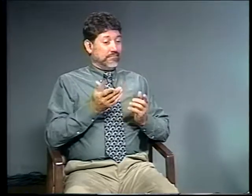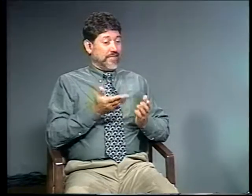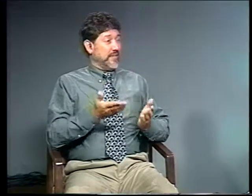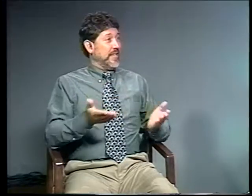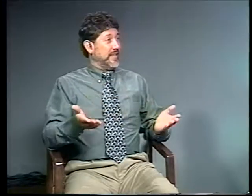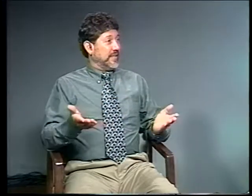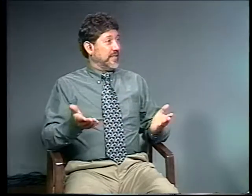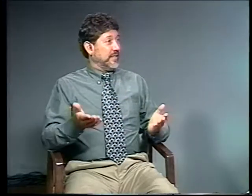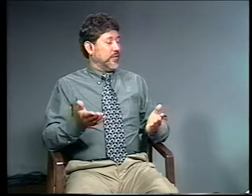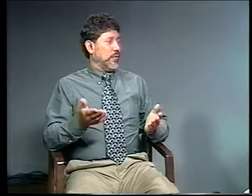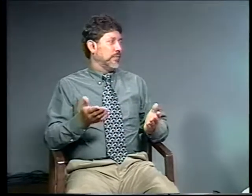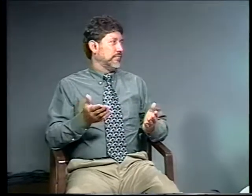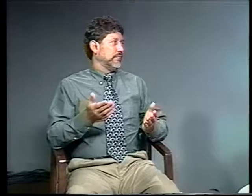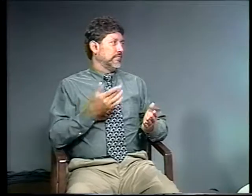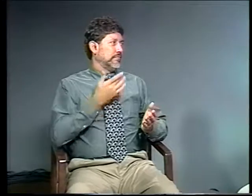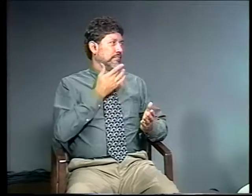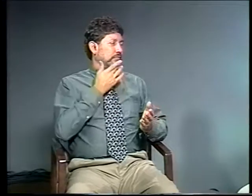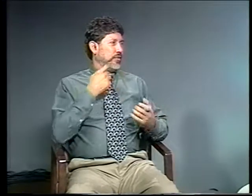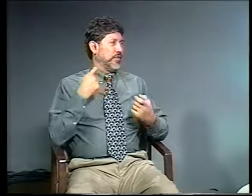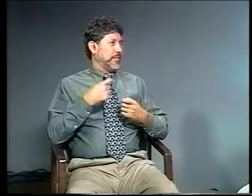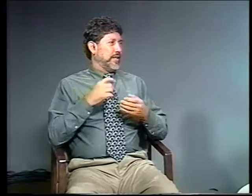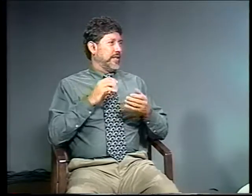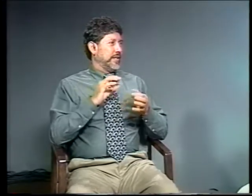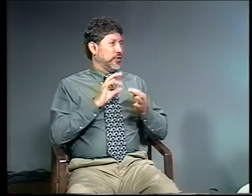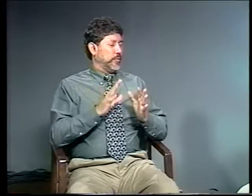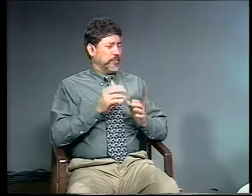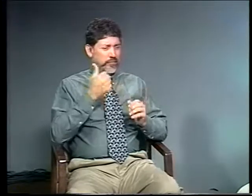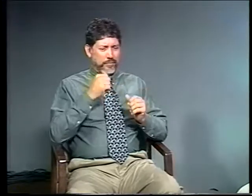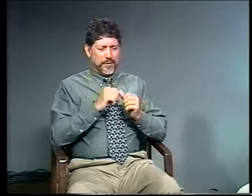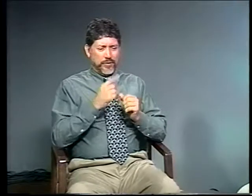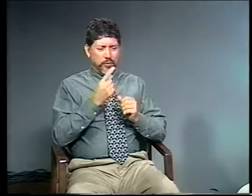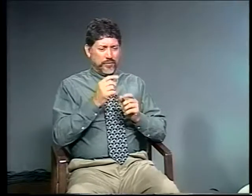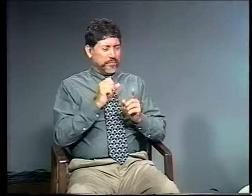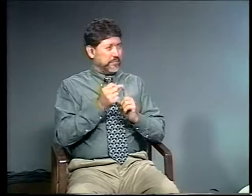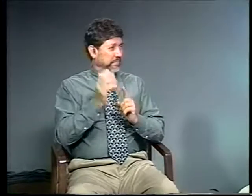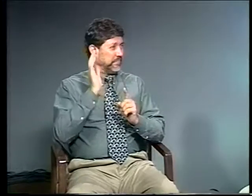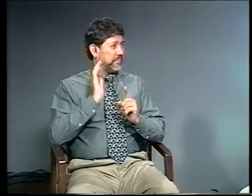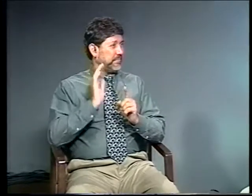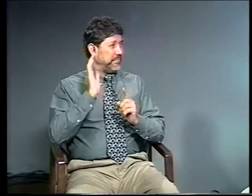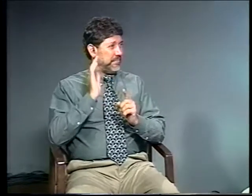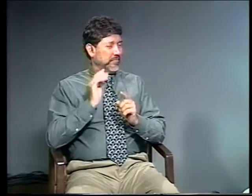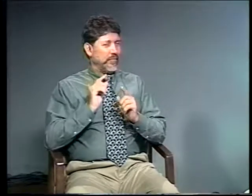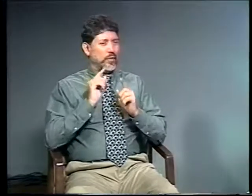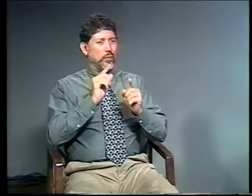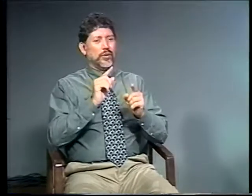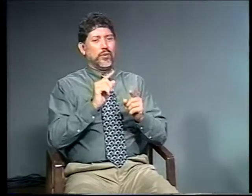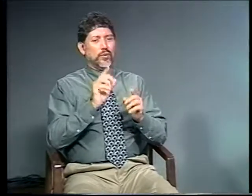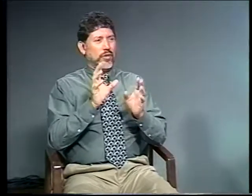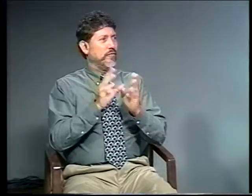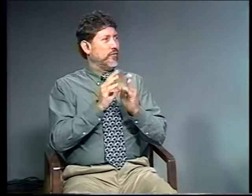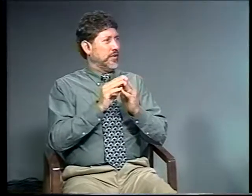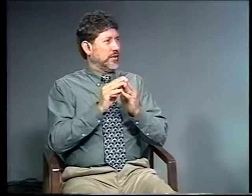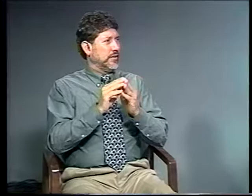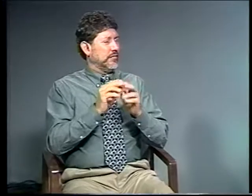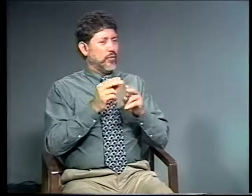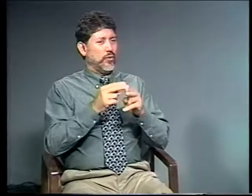was in Hispanic or Latino circumstance, I'd rather to have a same cultural interpreter. I remember one time I went